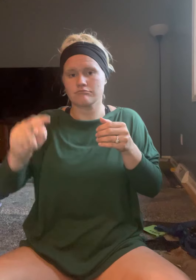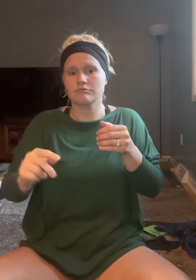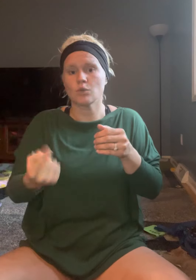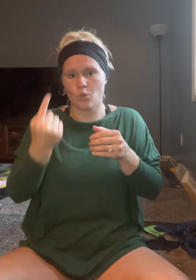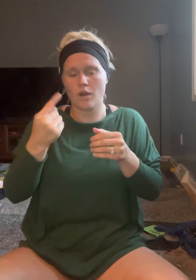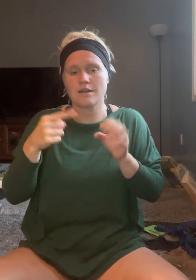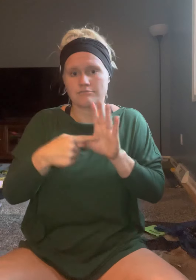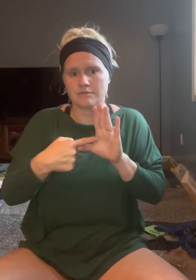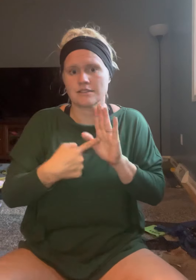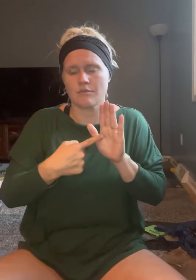Saturated.